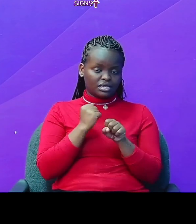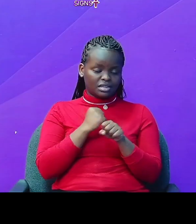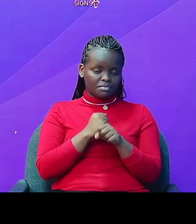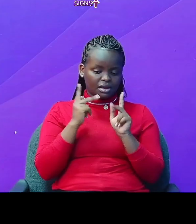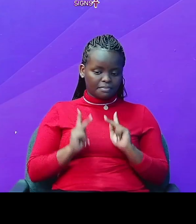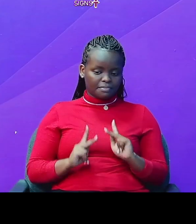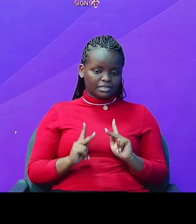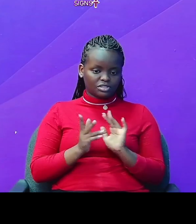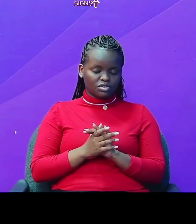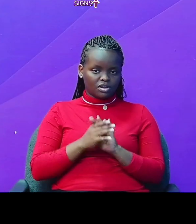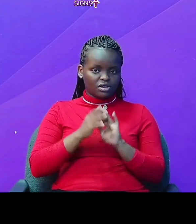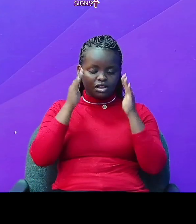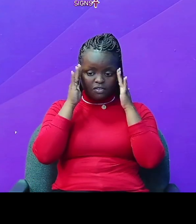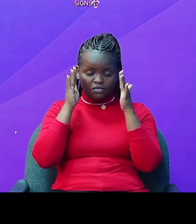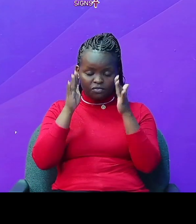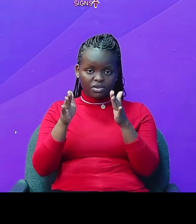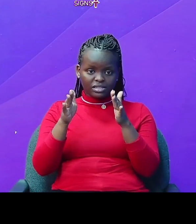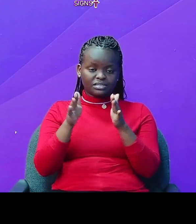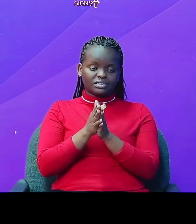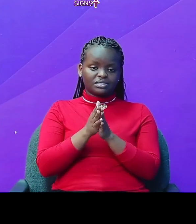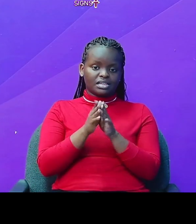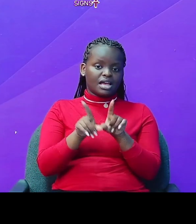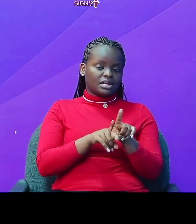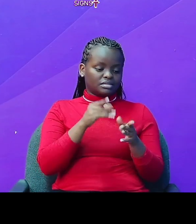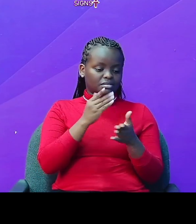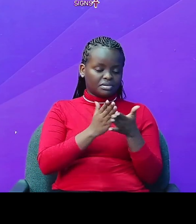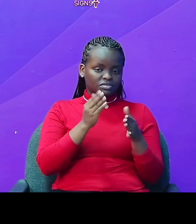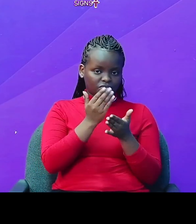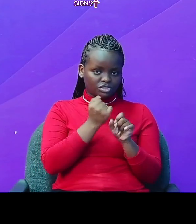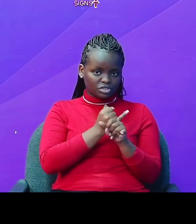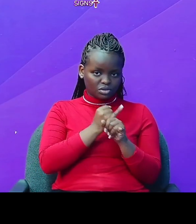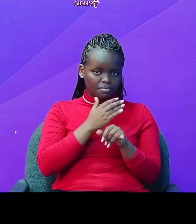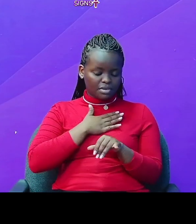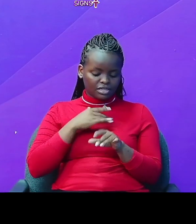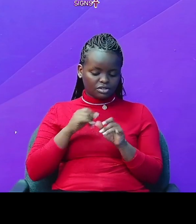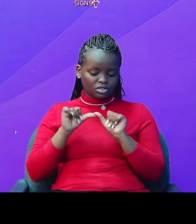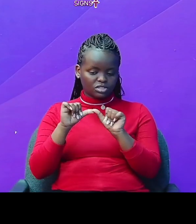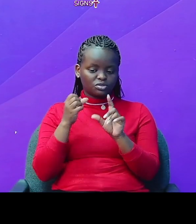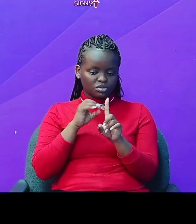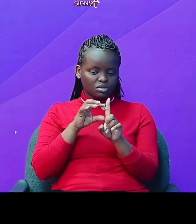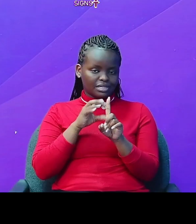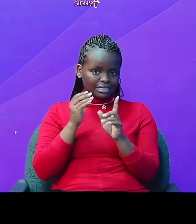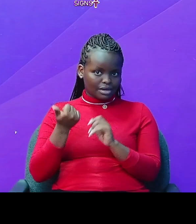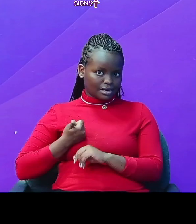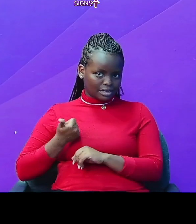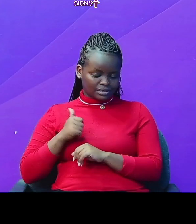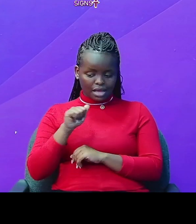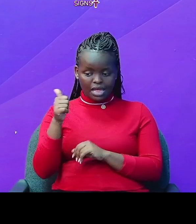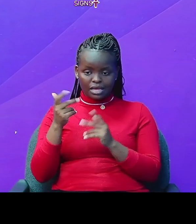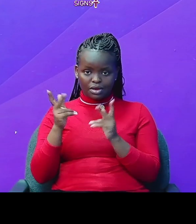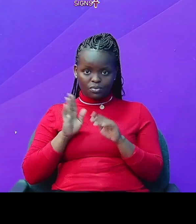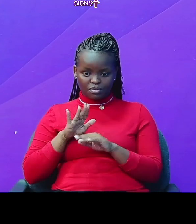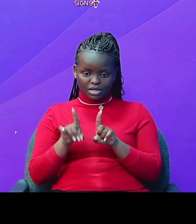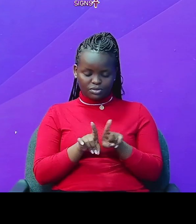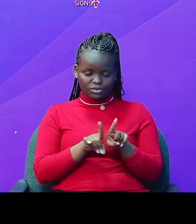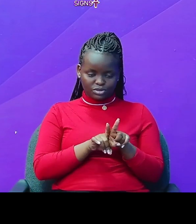personal commitment that as part of my job, I will always continue to mentor girls, other women as well, because let's